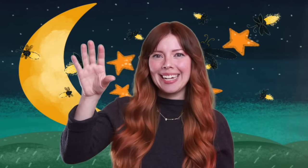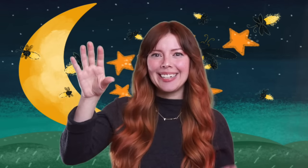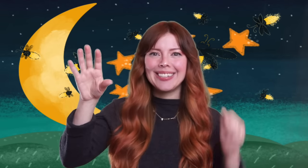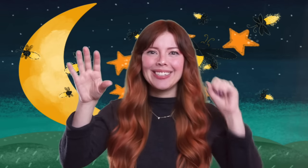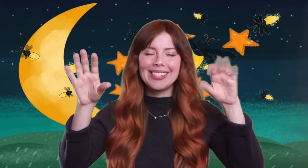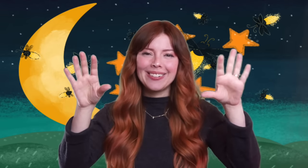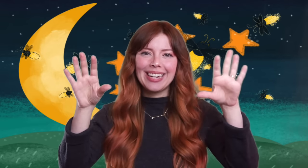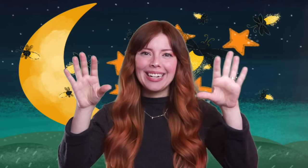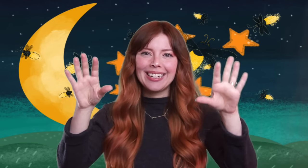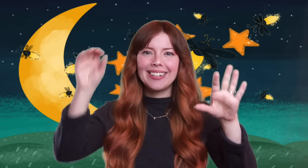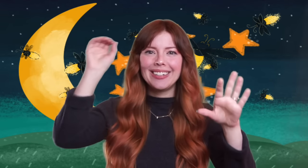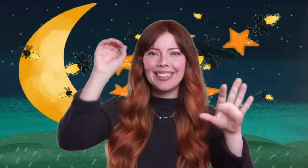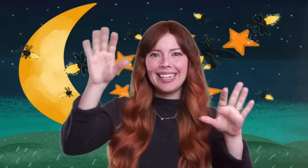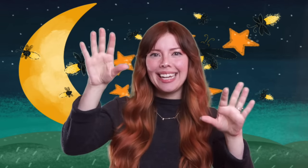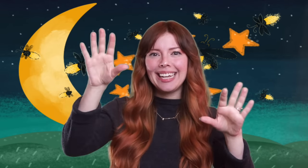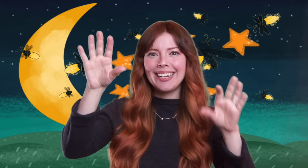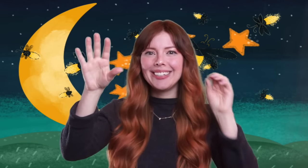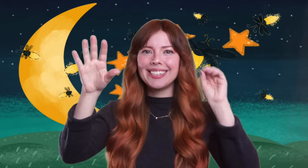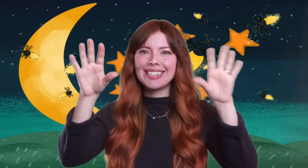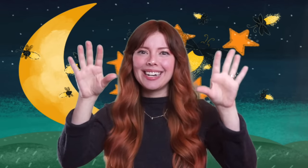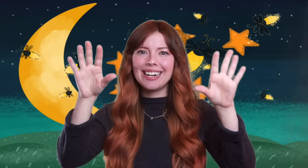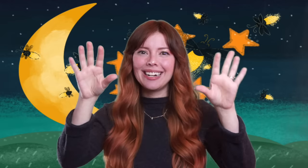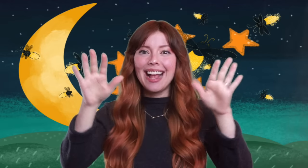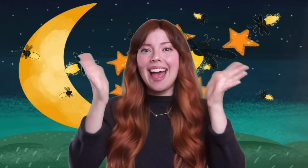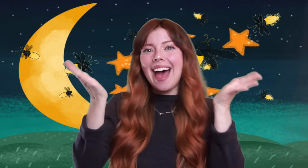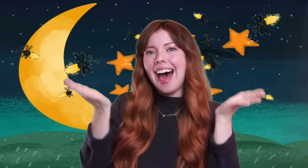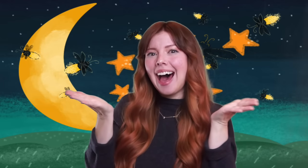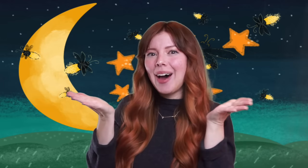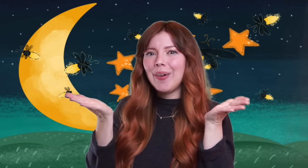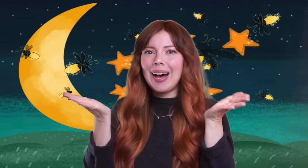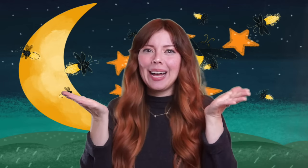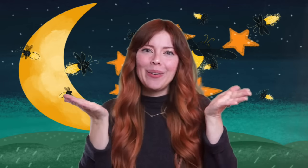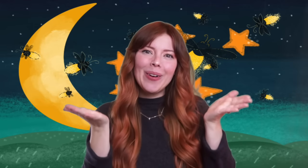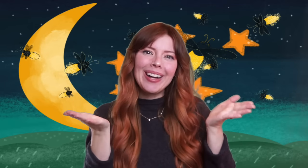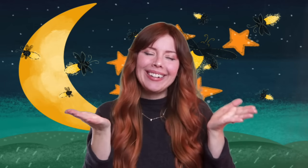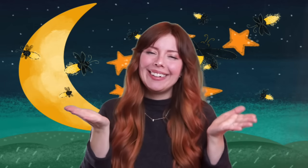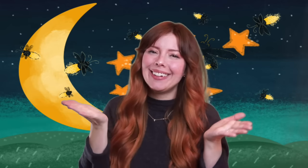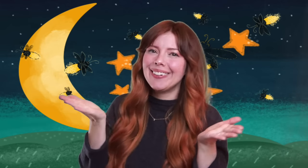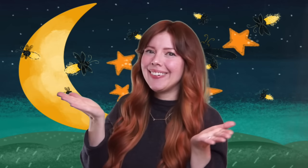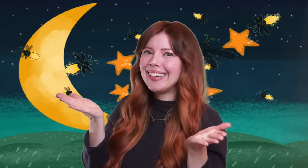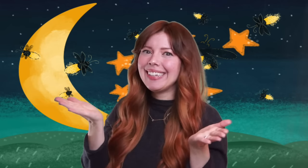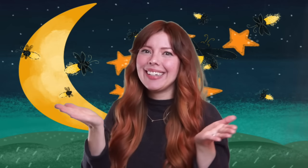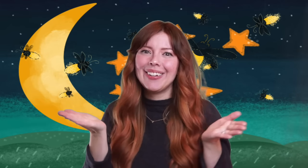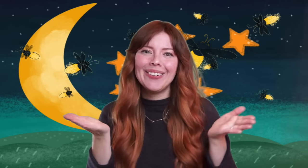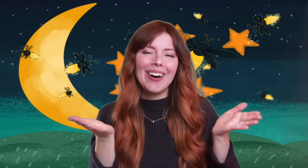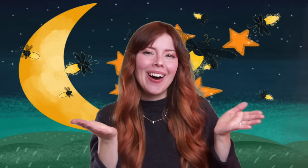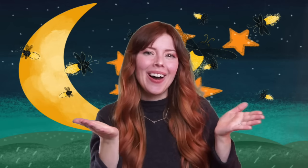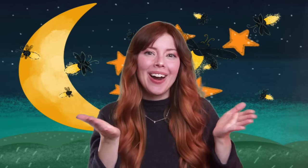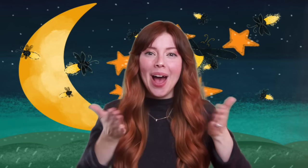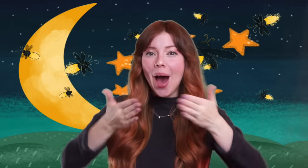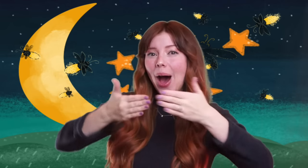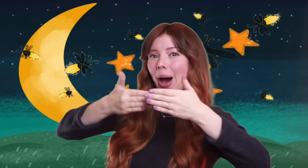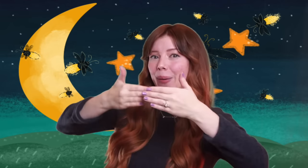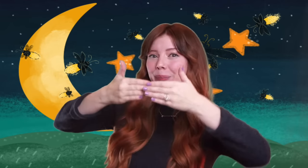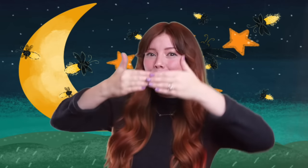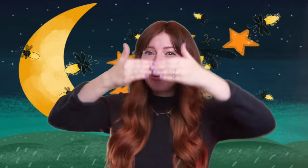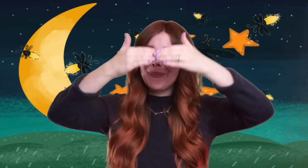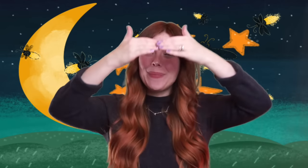Twinkle, twinkle, little star, how I wonder what you are. Up above